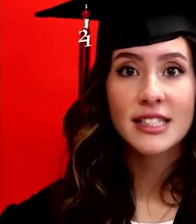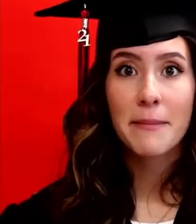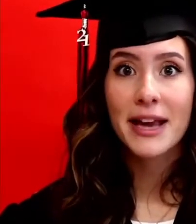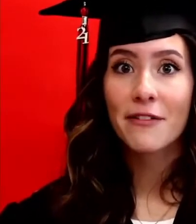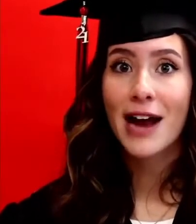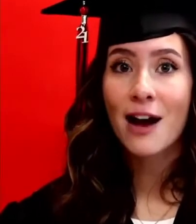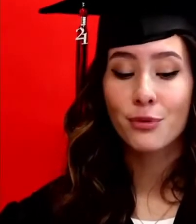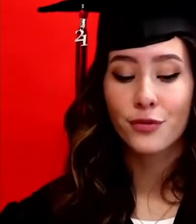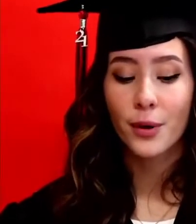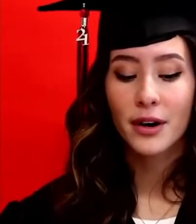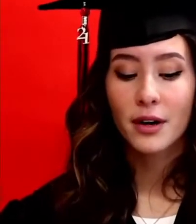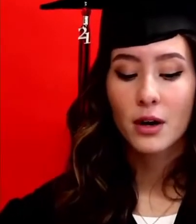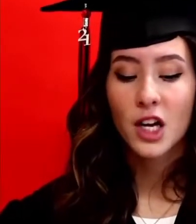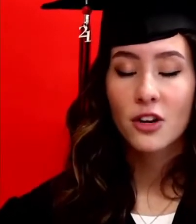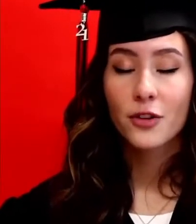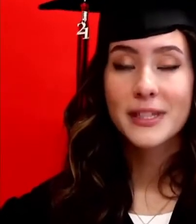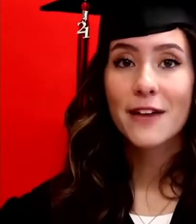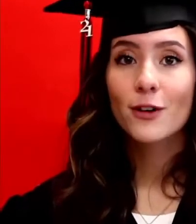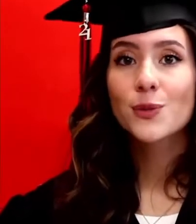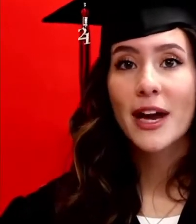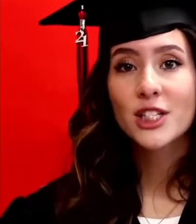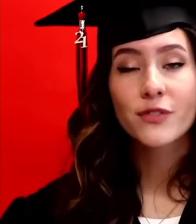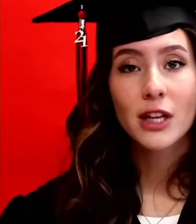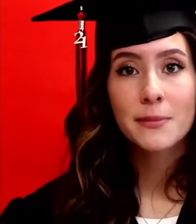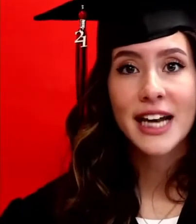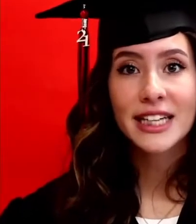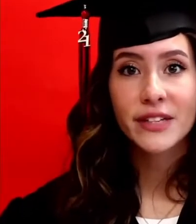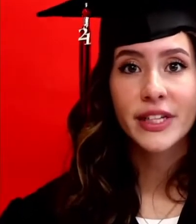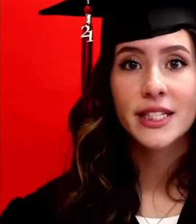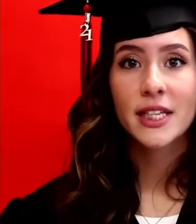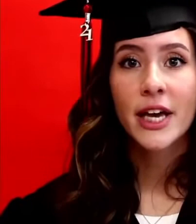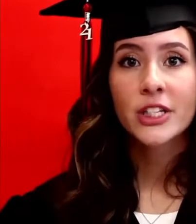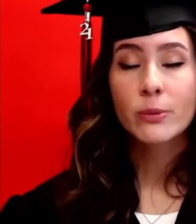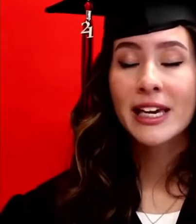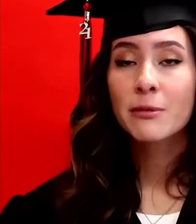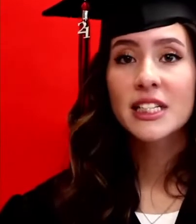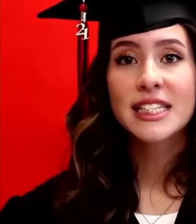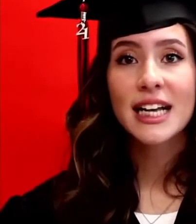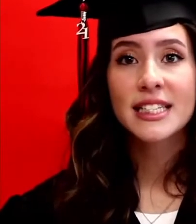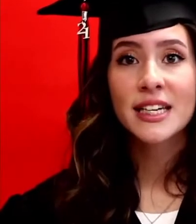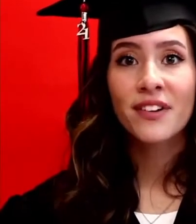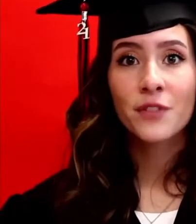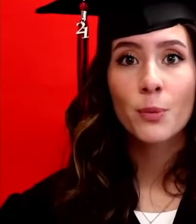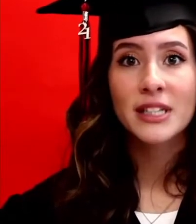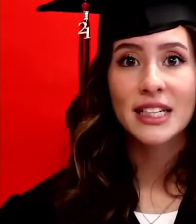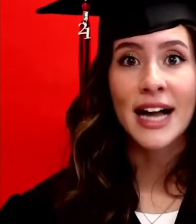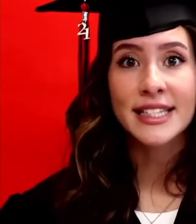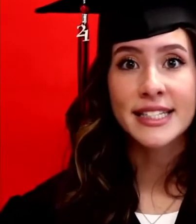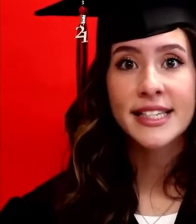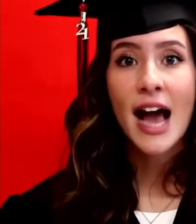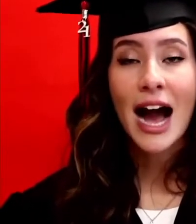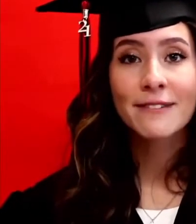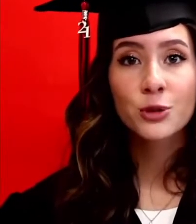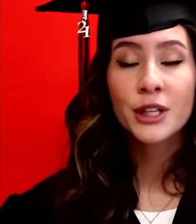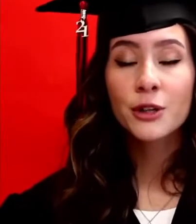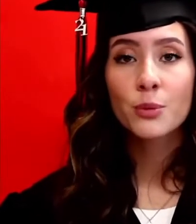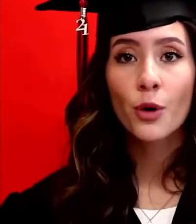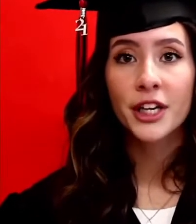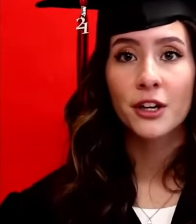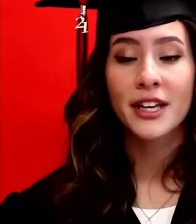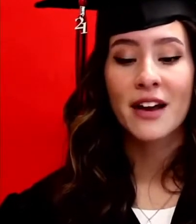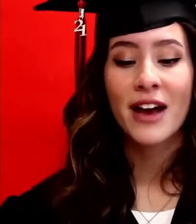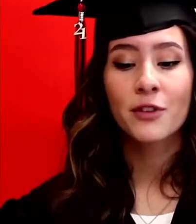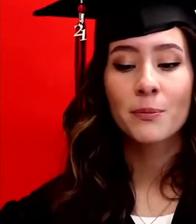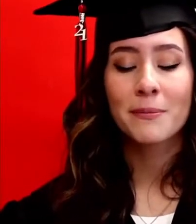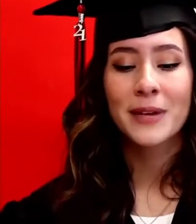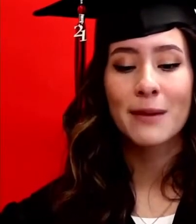experience things they may never have before. From a diverse range of clubs and activities, to being able to discuss different viewpoints in classes, I have truly learned